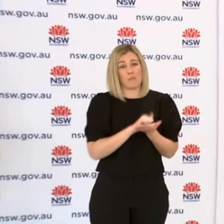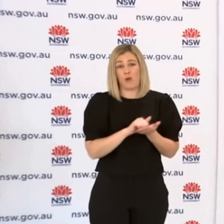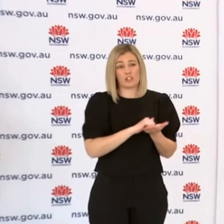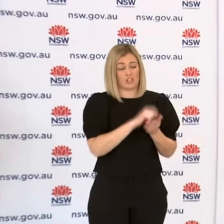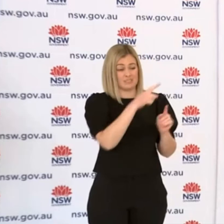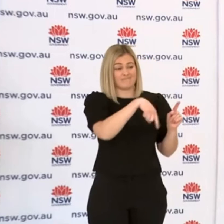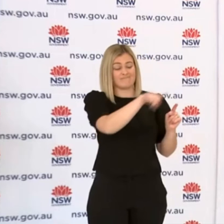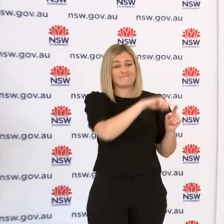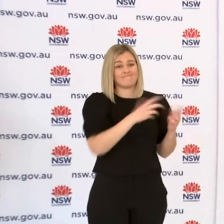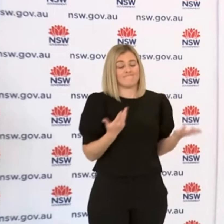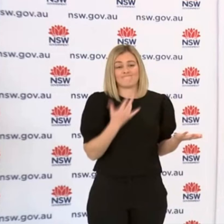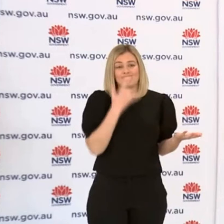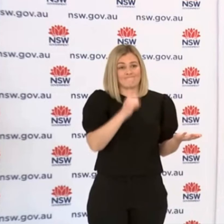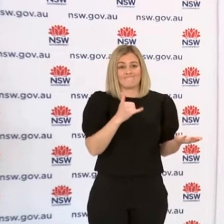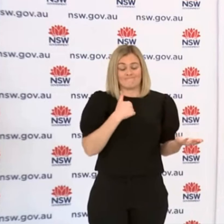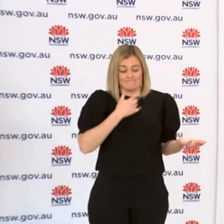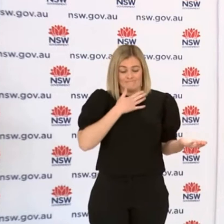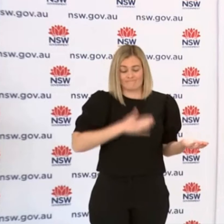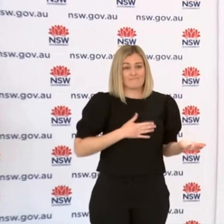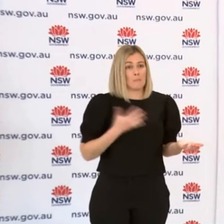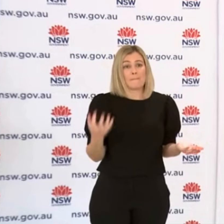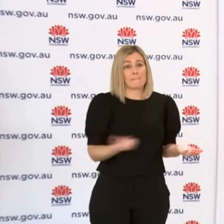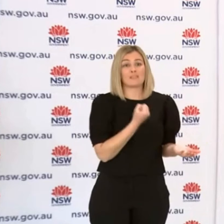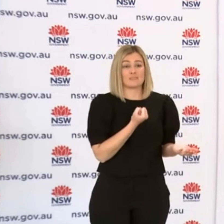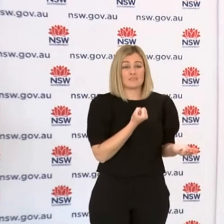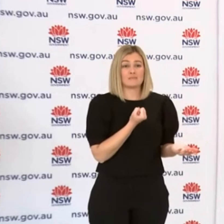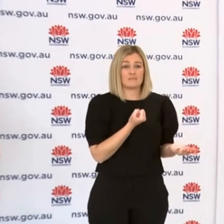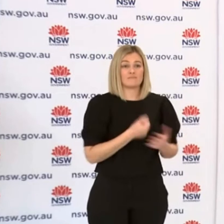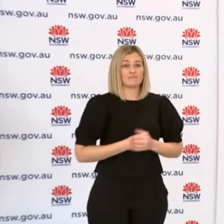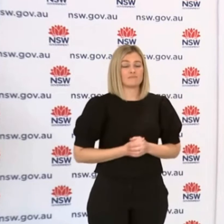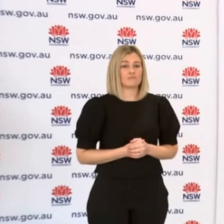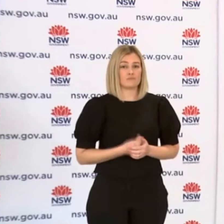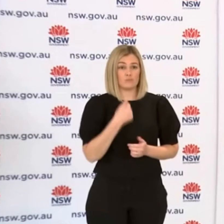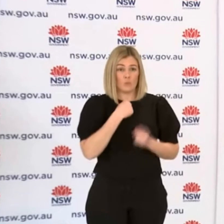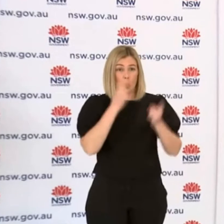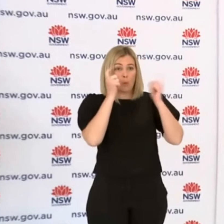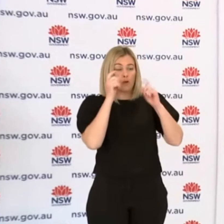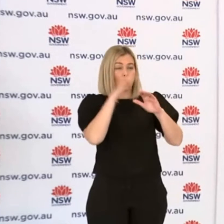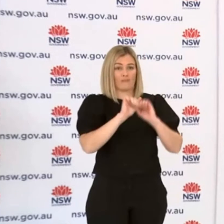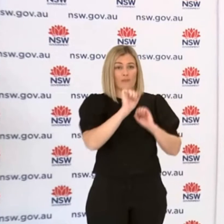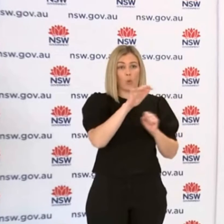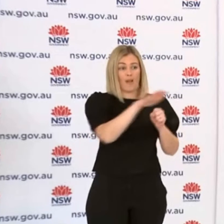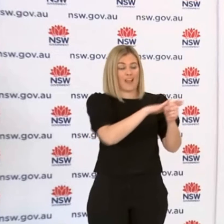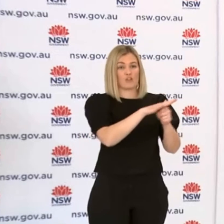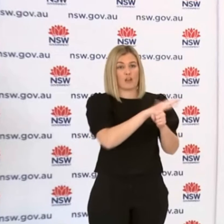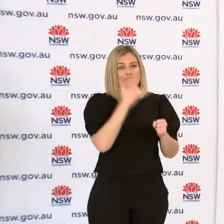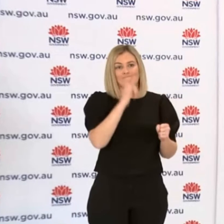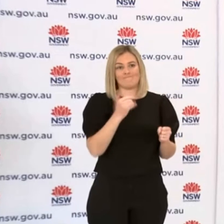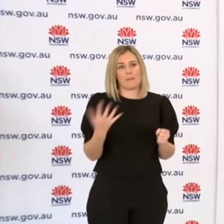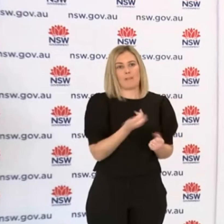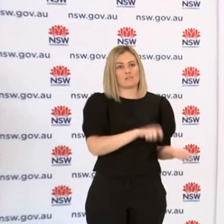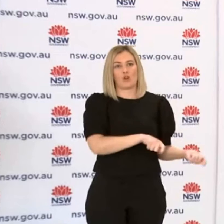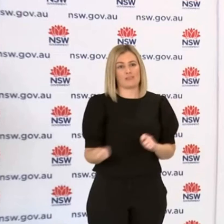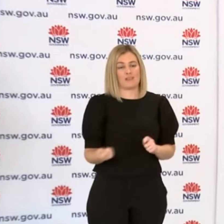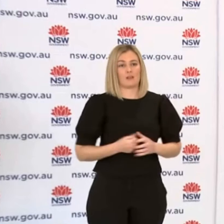this is being made as a caring concern, out of caring concern for your area. Whilst it's going to kick in at 5 o'clock